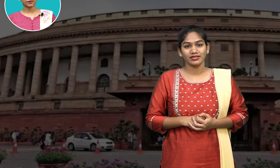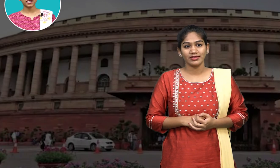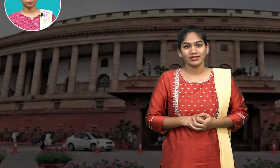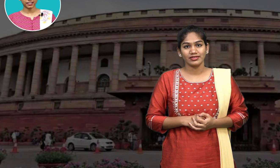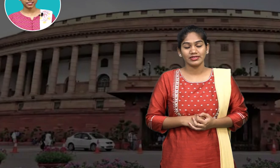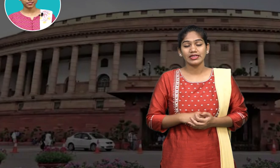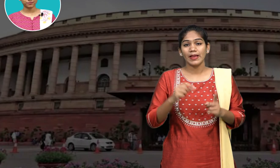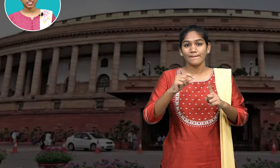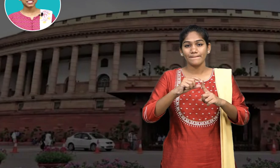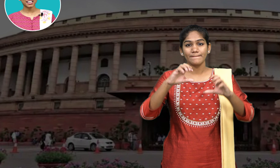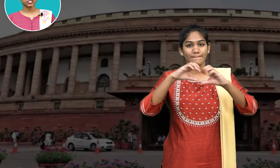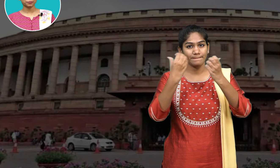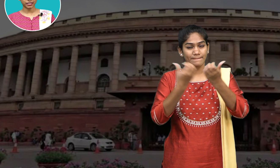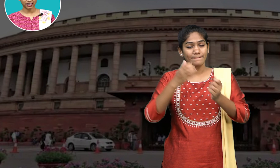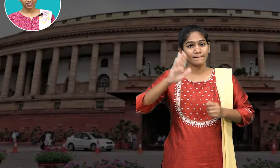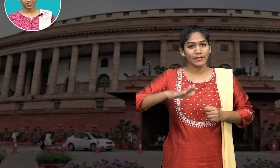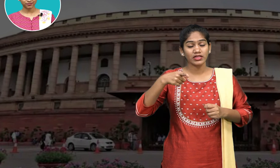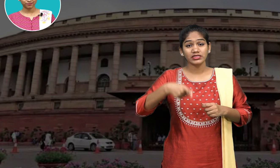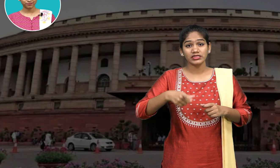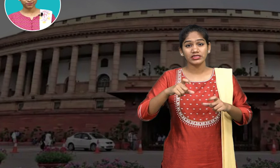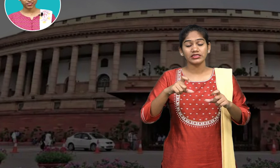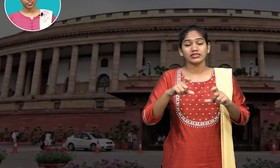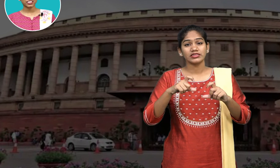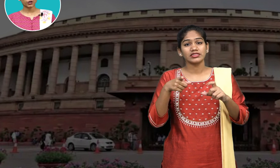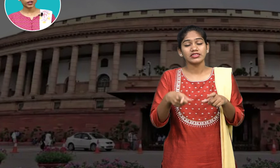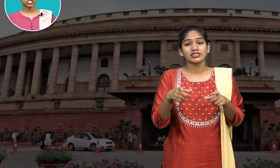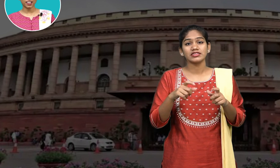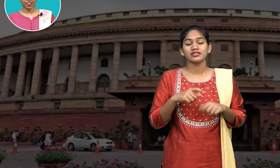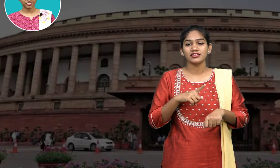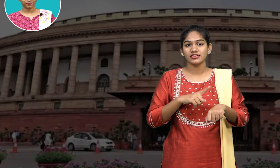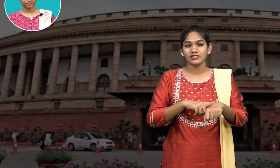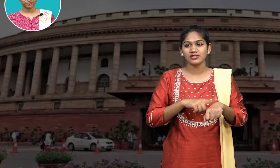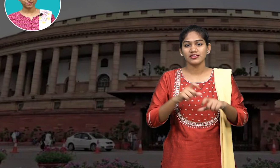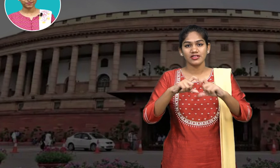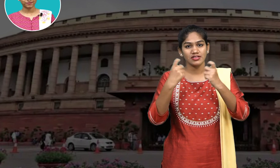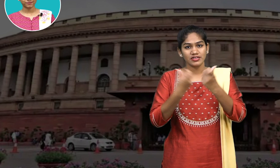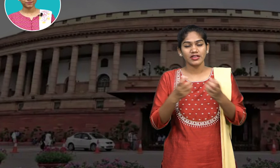The Parliament session begins with the question hour.